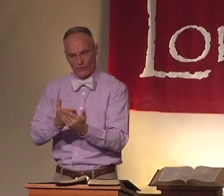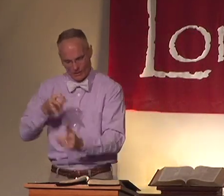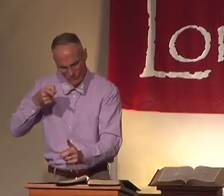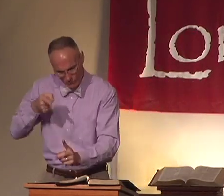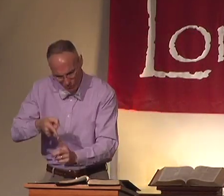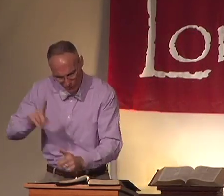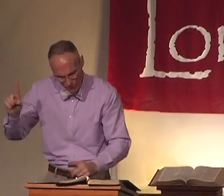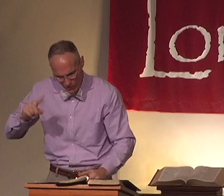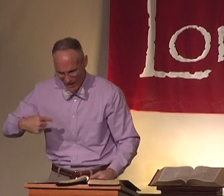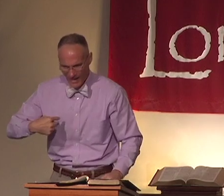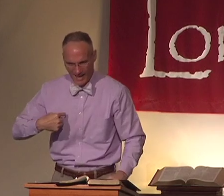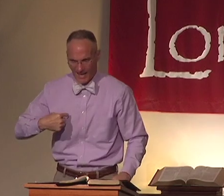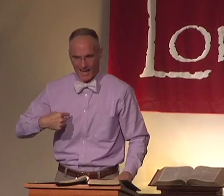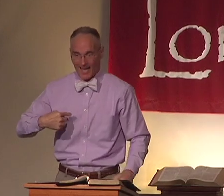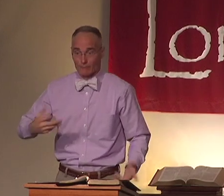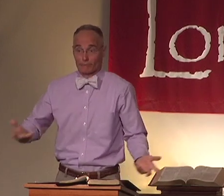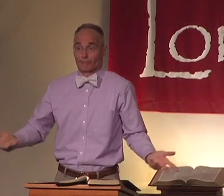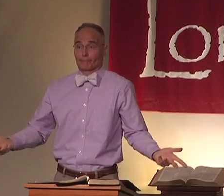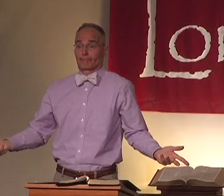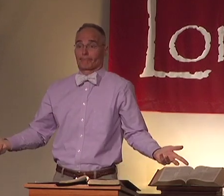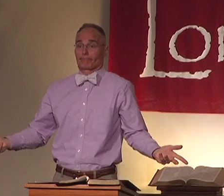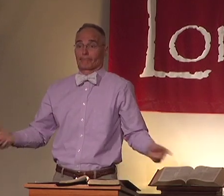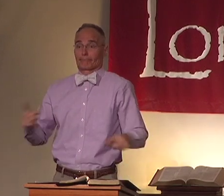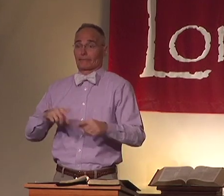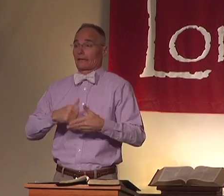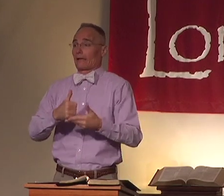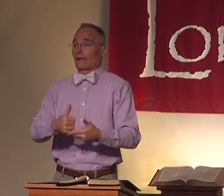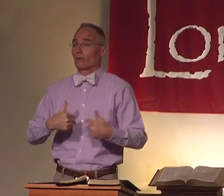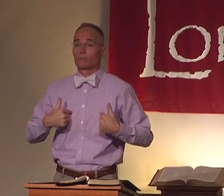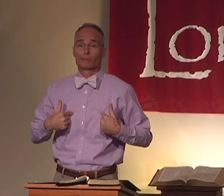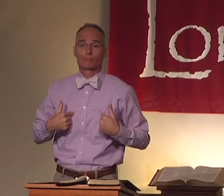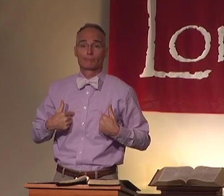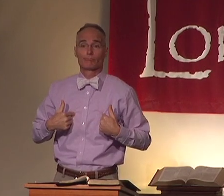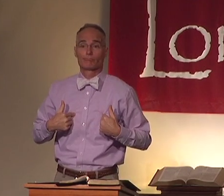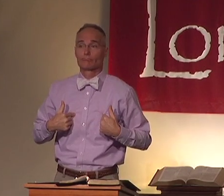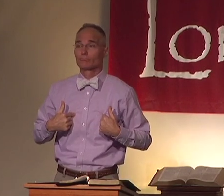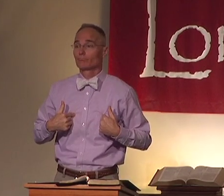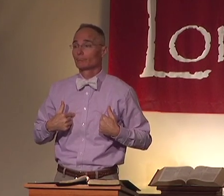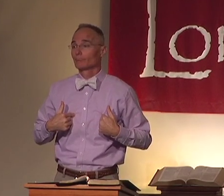counseling, I get to a point where I just can't help that person.